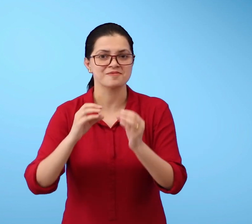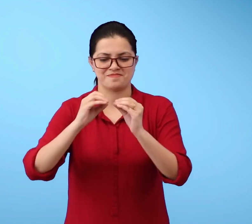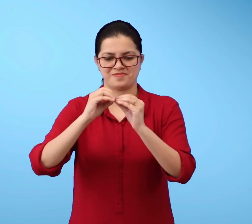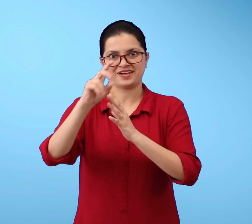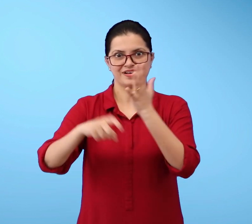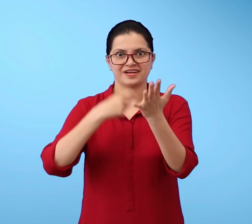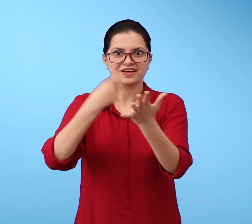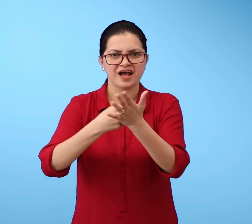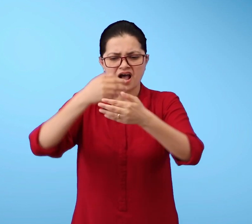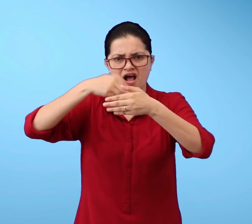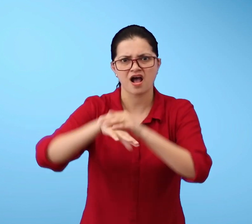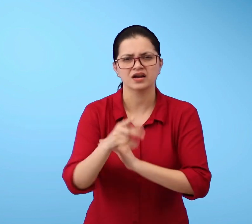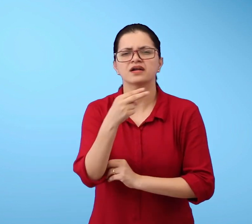at Bodh Gaya in Bihar.